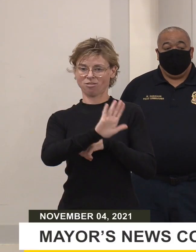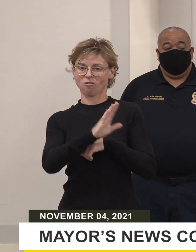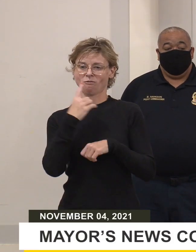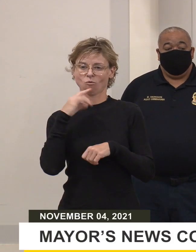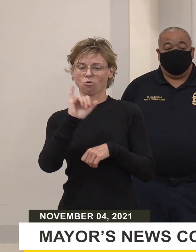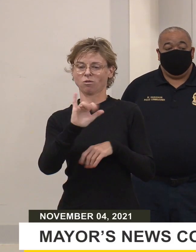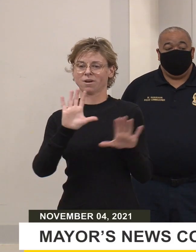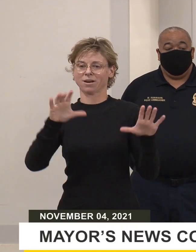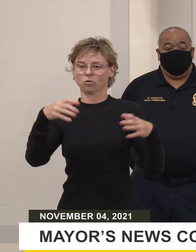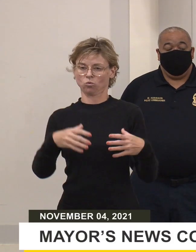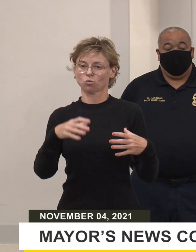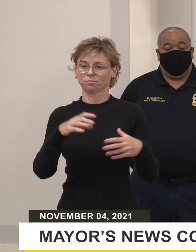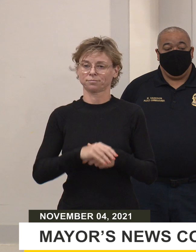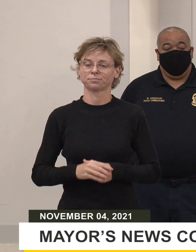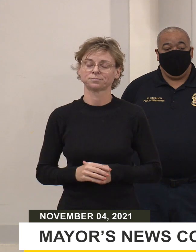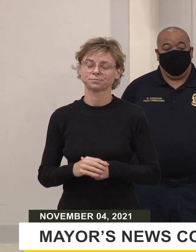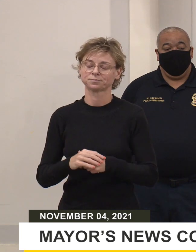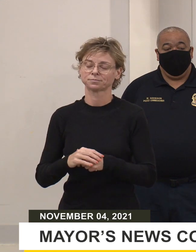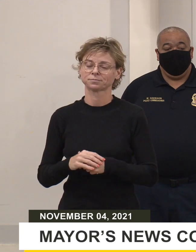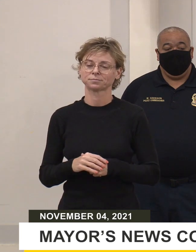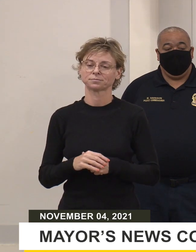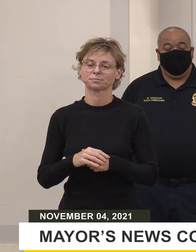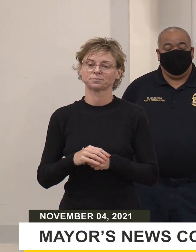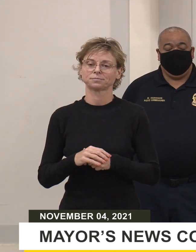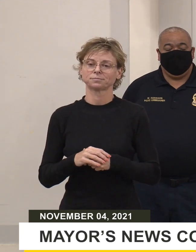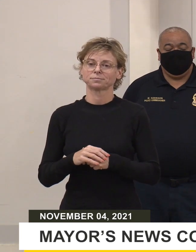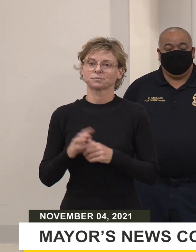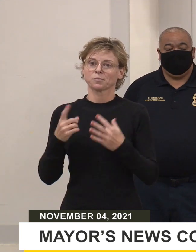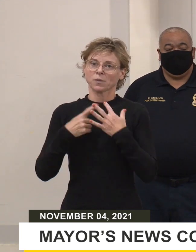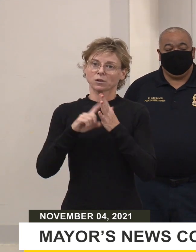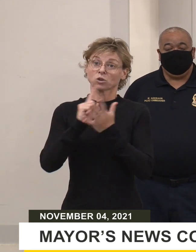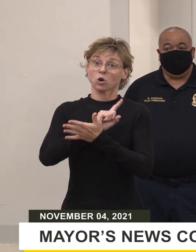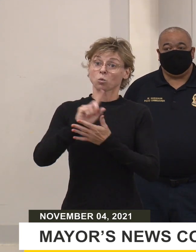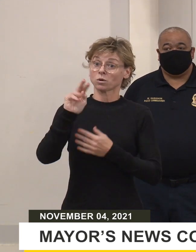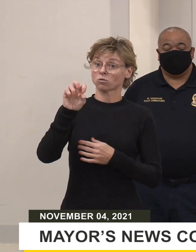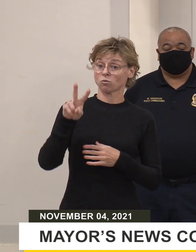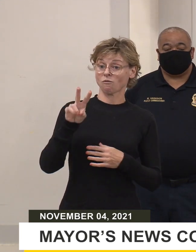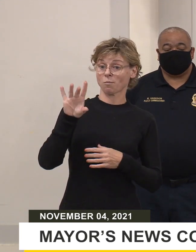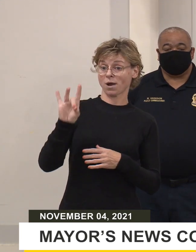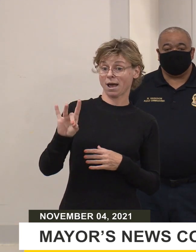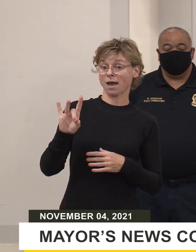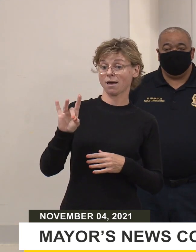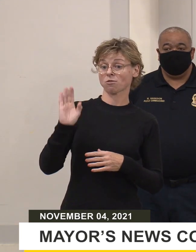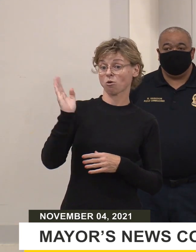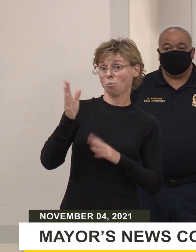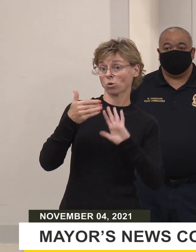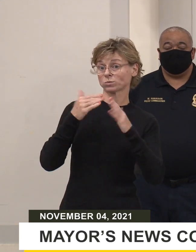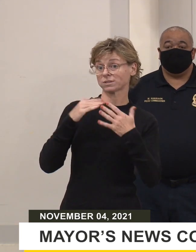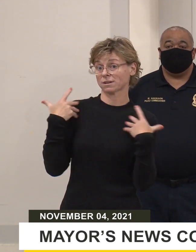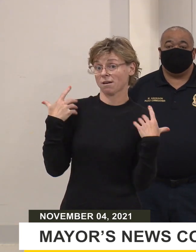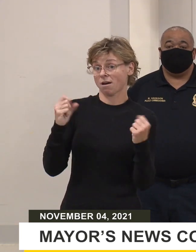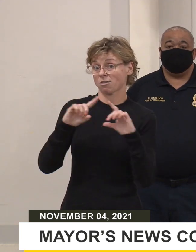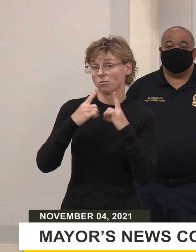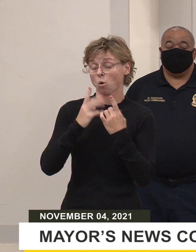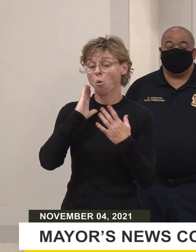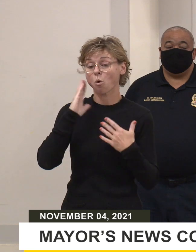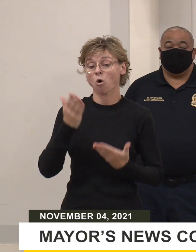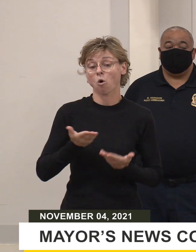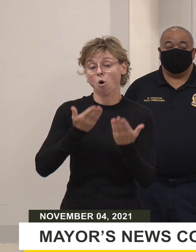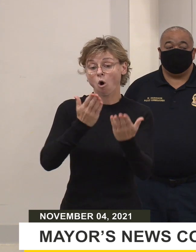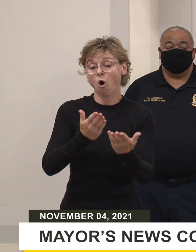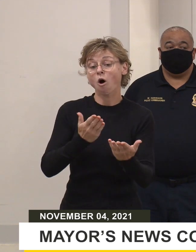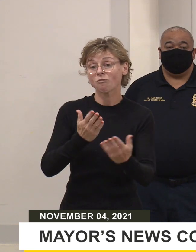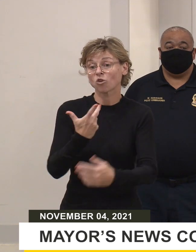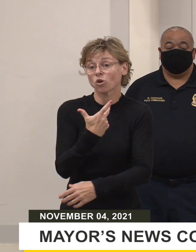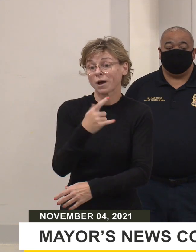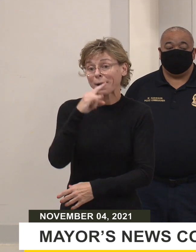group. Beginning the week of November 8th, the Baltimore City Health Department will offer pediatric vaccinations to 5 to 11-year-olds